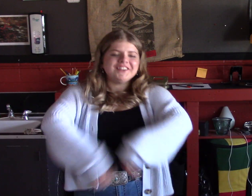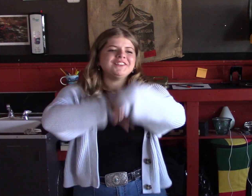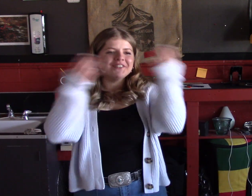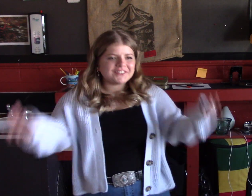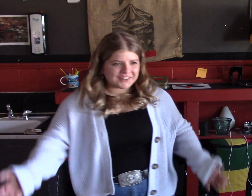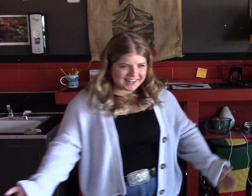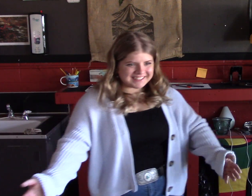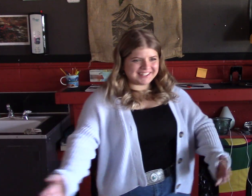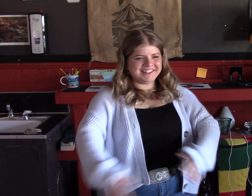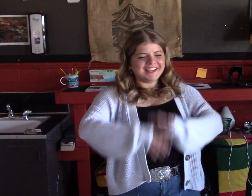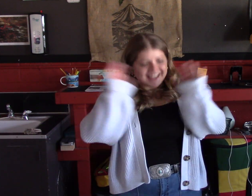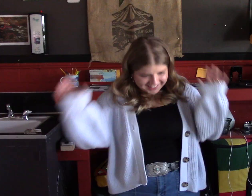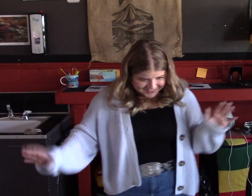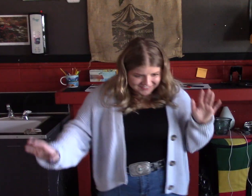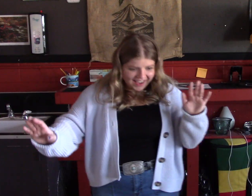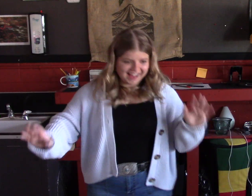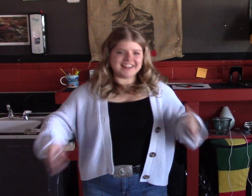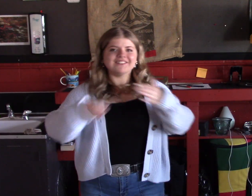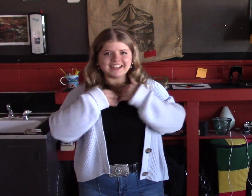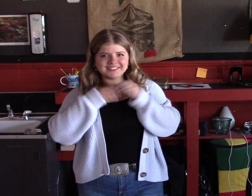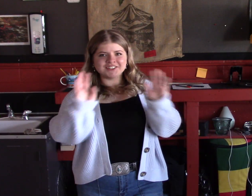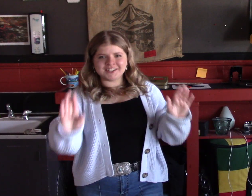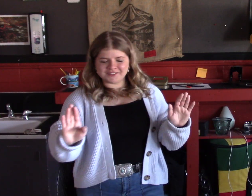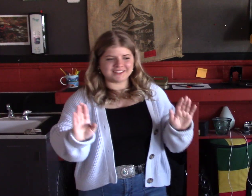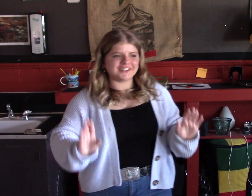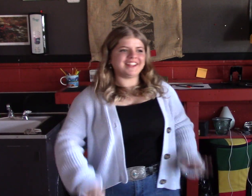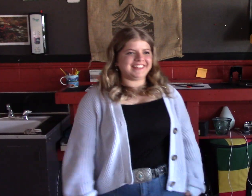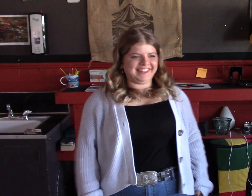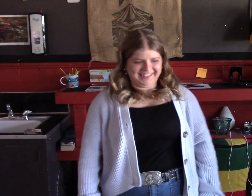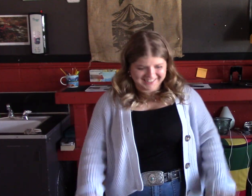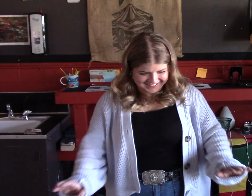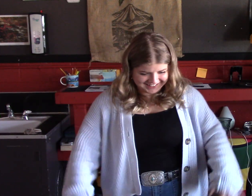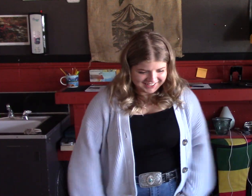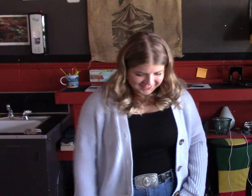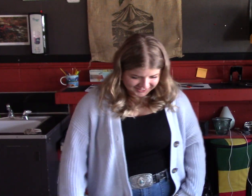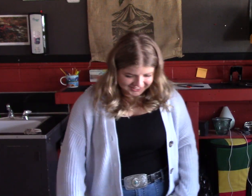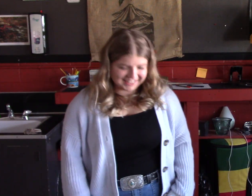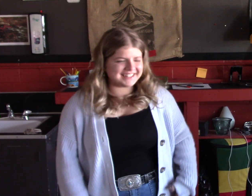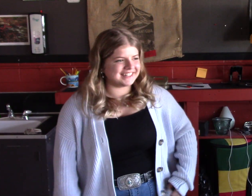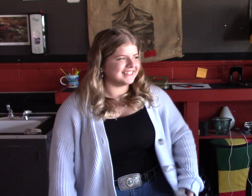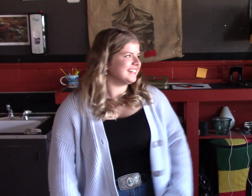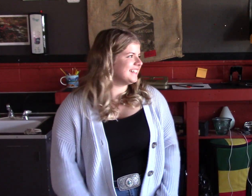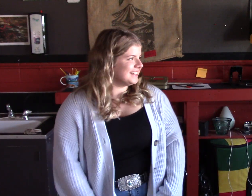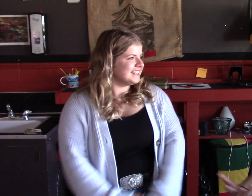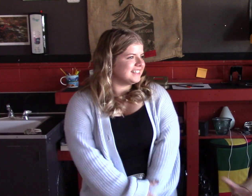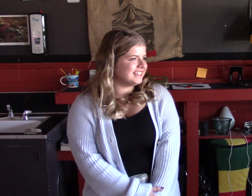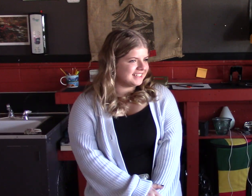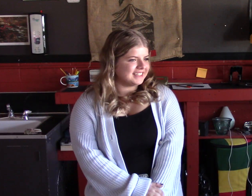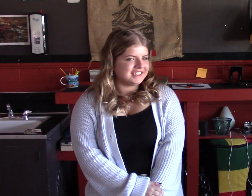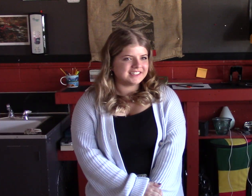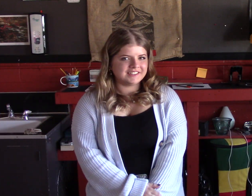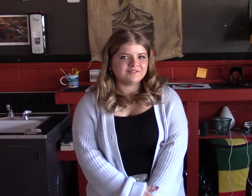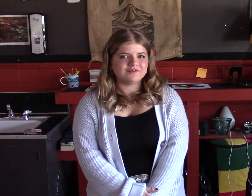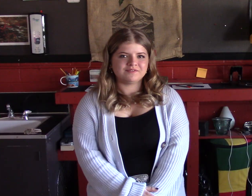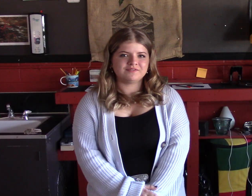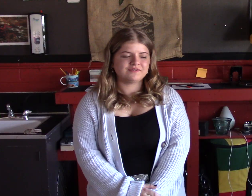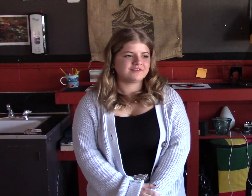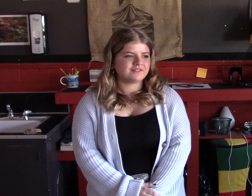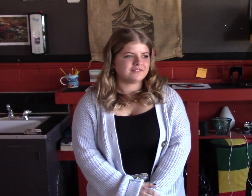will learn it. It'll be fine. If I can learn it, you can learn it. Like, yeah. You're good. And it just becomes second nature. Like now when I call kids in, I'm